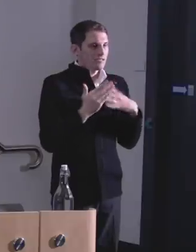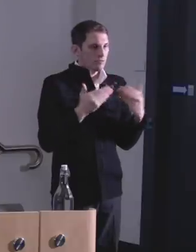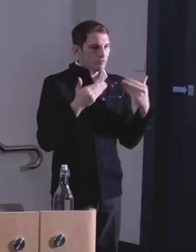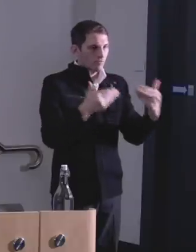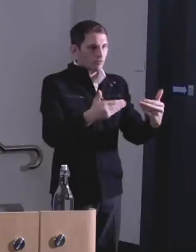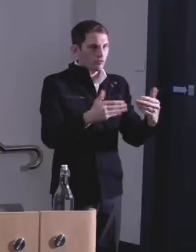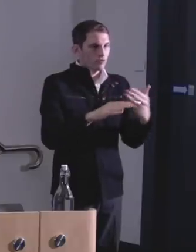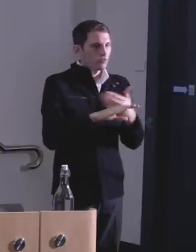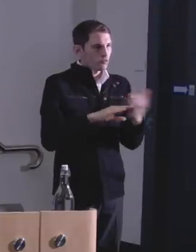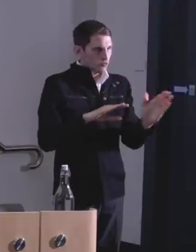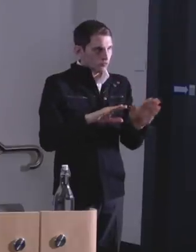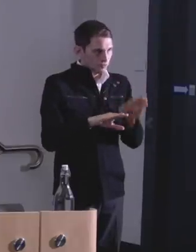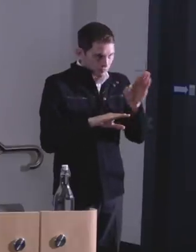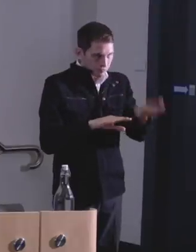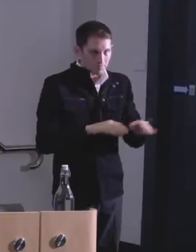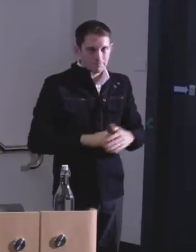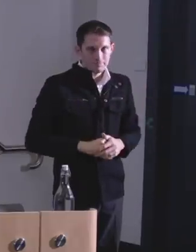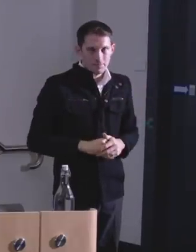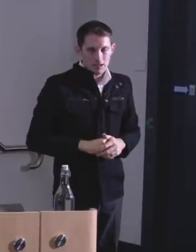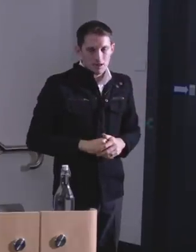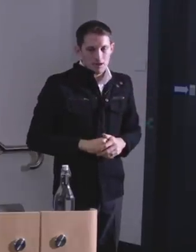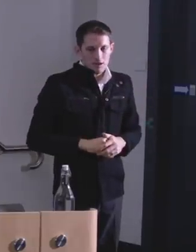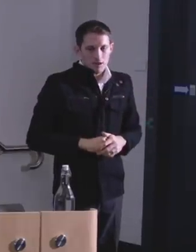footing. We need to be